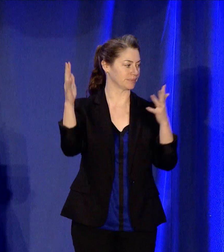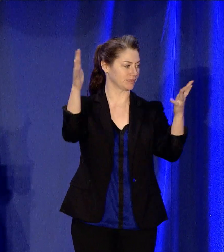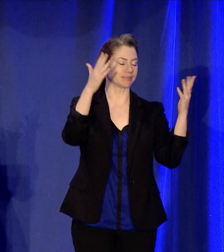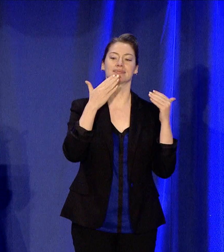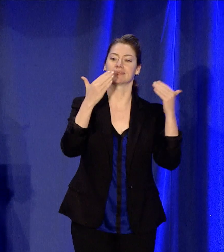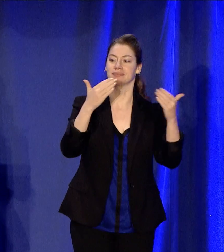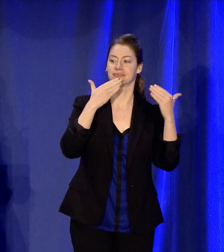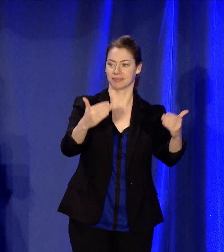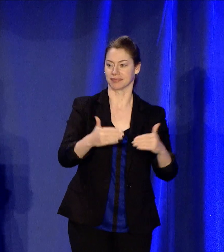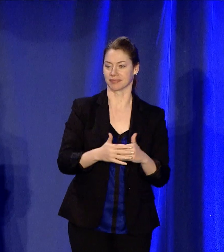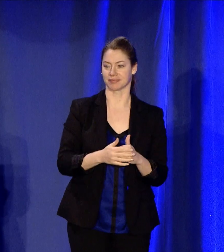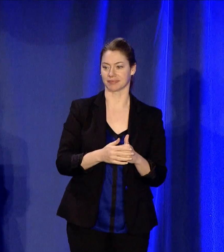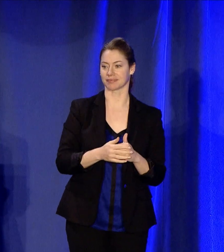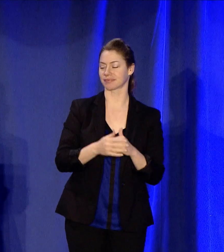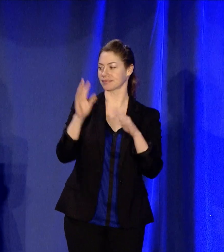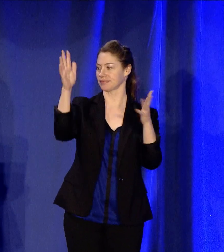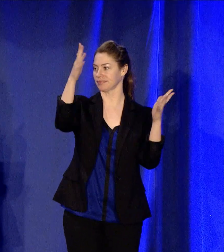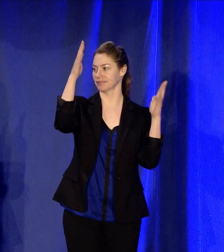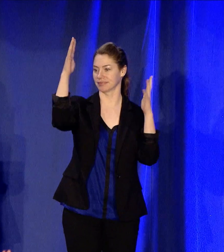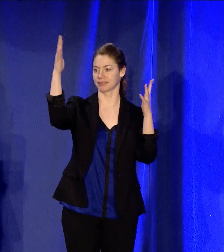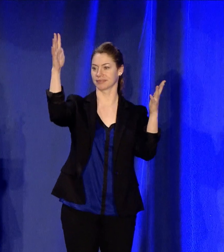Thank you.